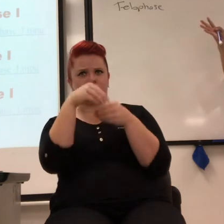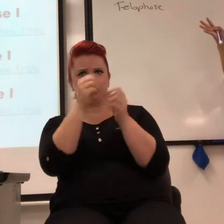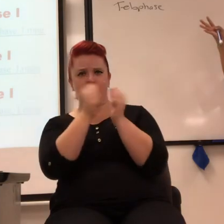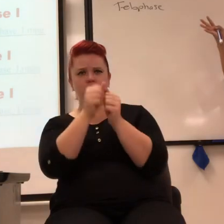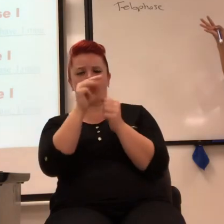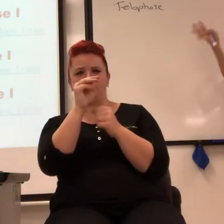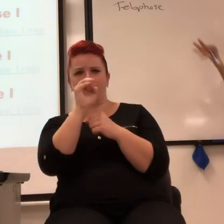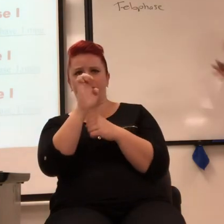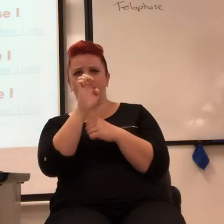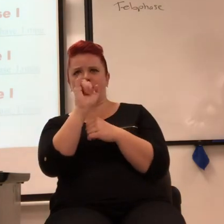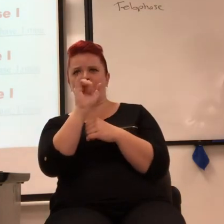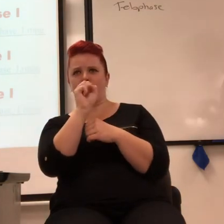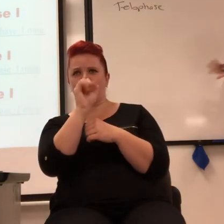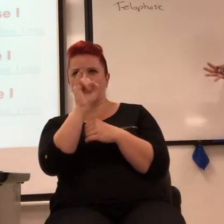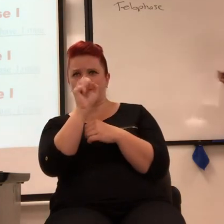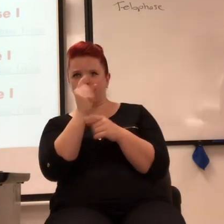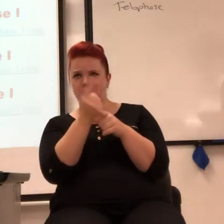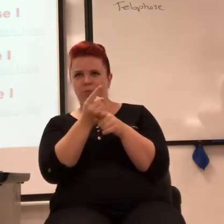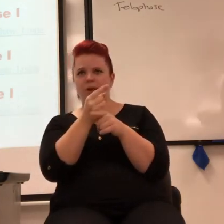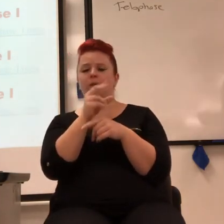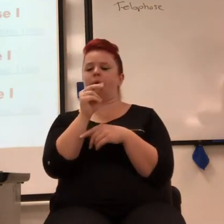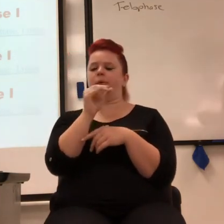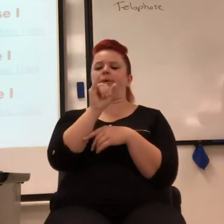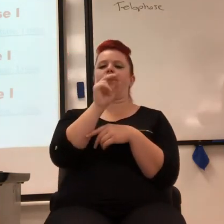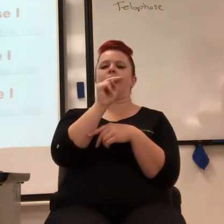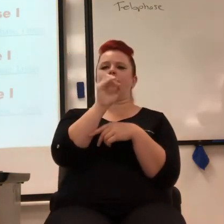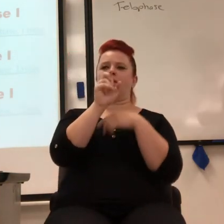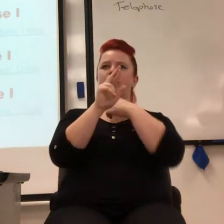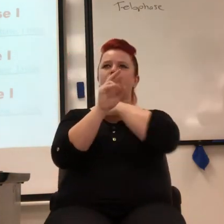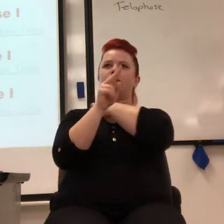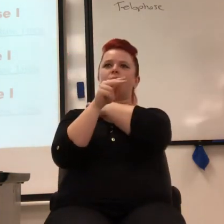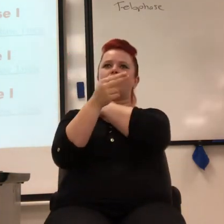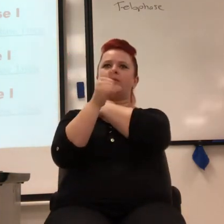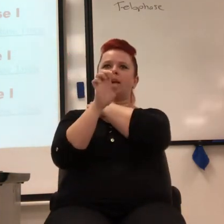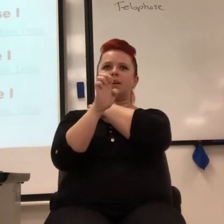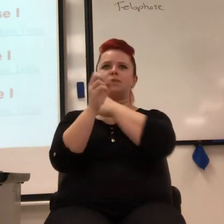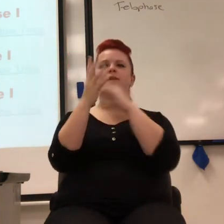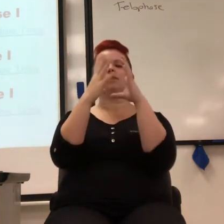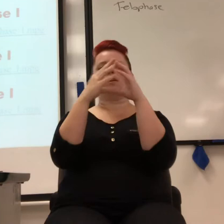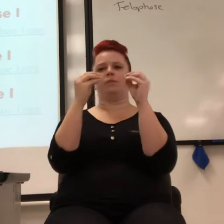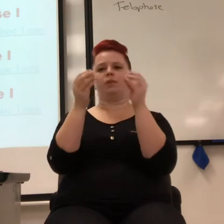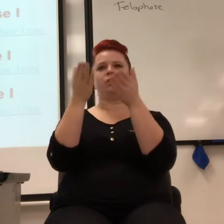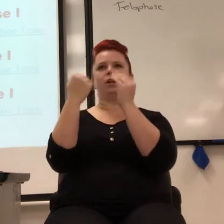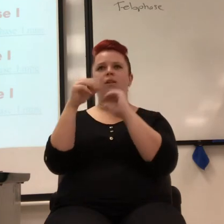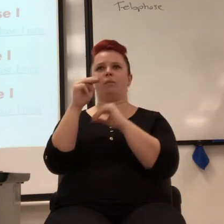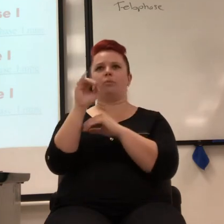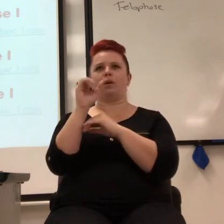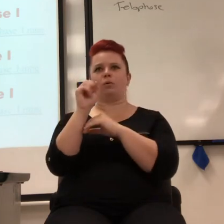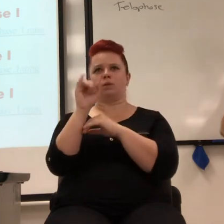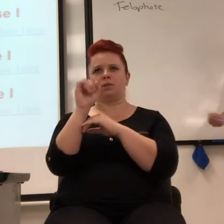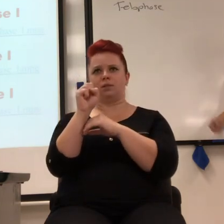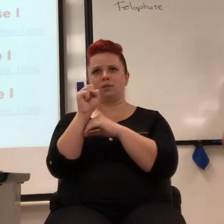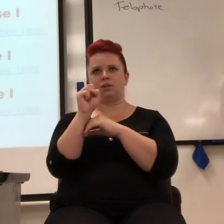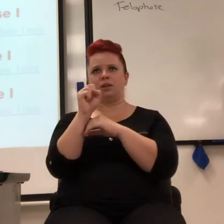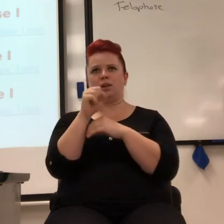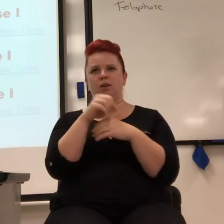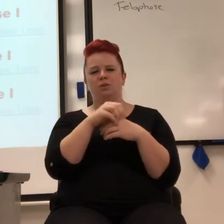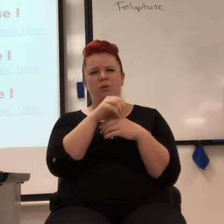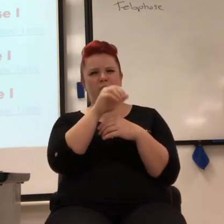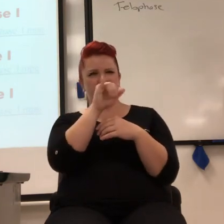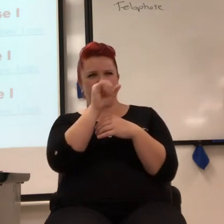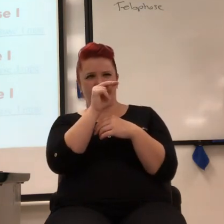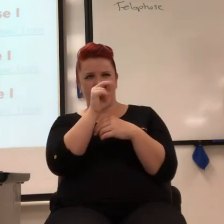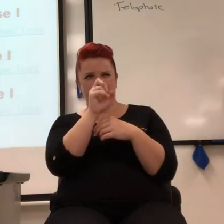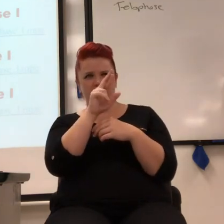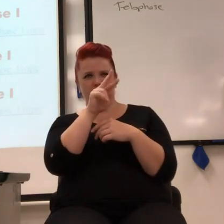goes interphase, then cell division, then meiosis. Okay, so the interphase is getting ready for meiosis one. Basically, I think you can think